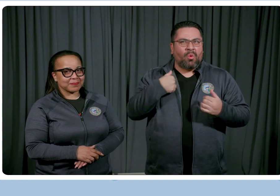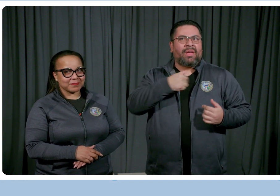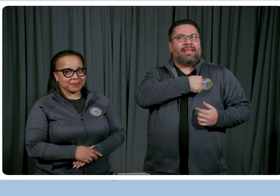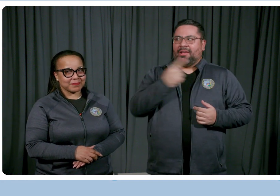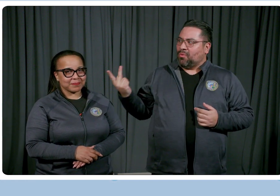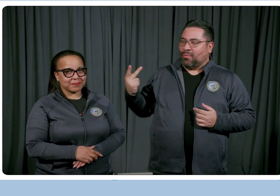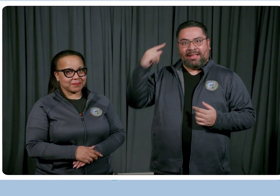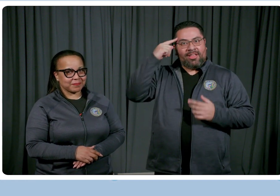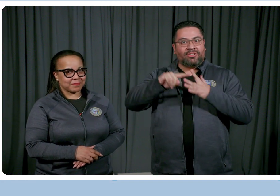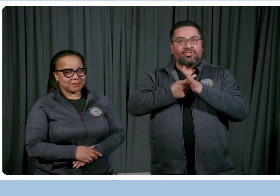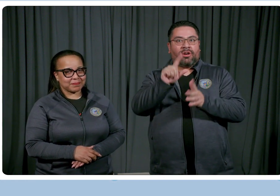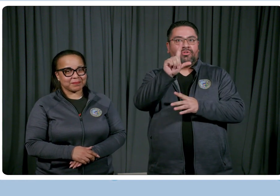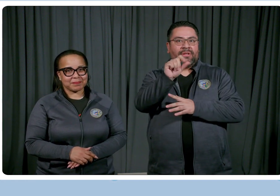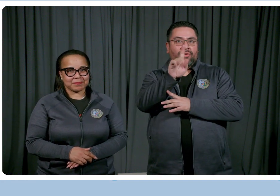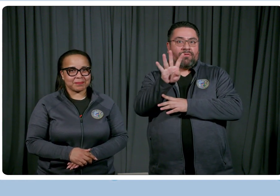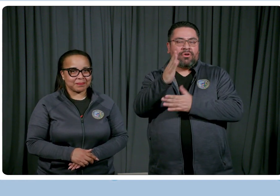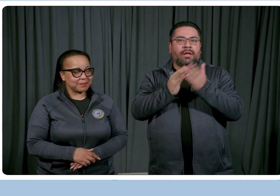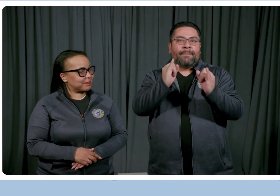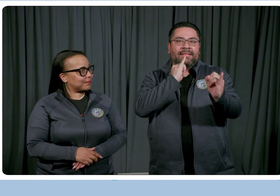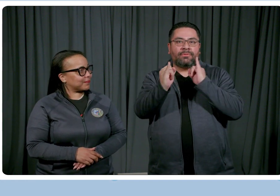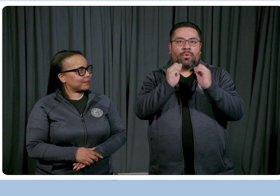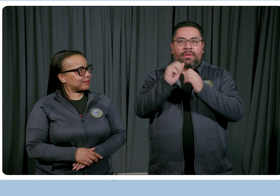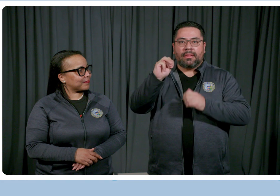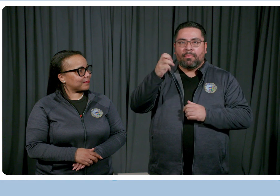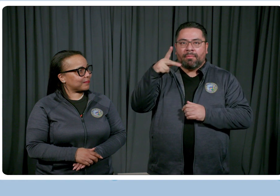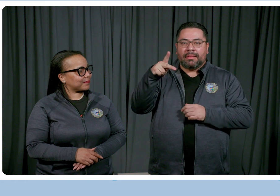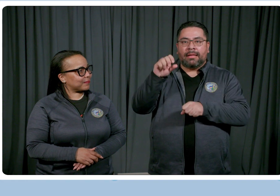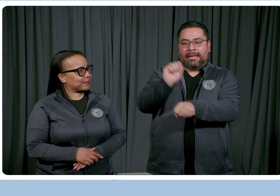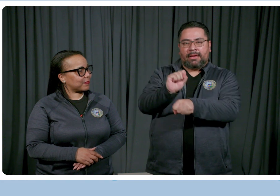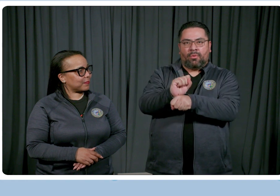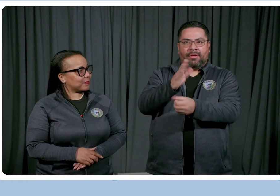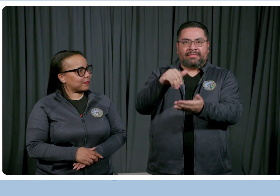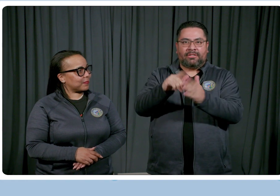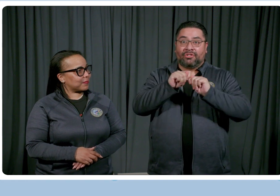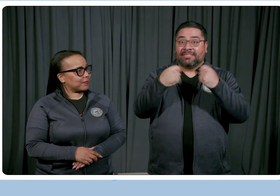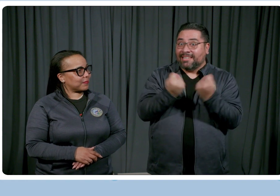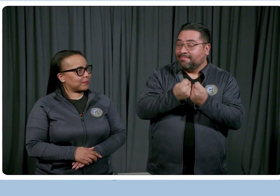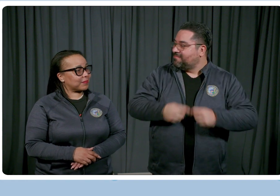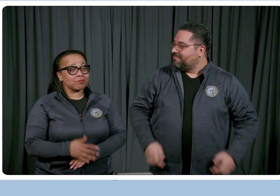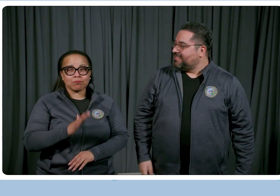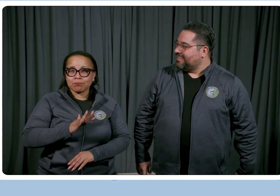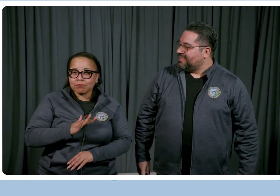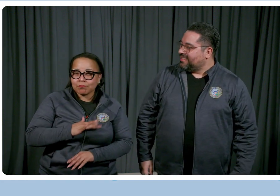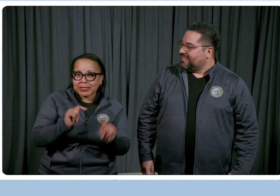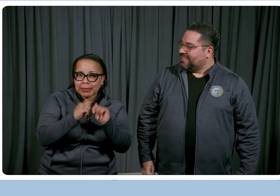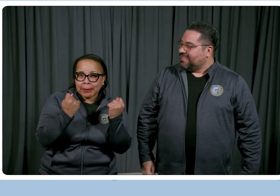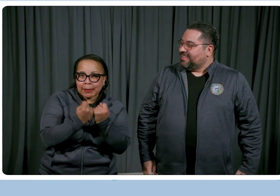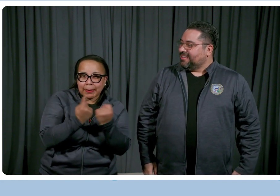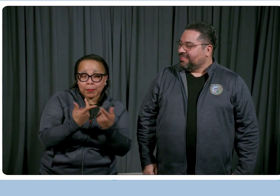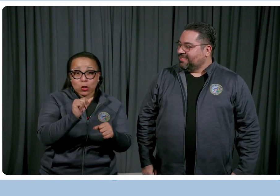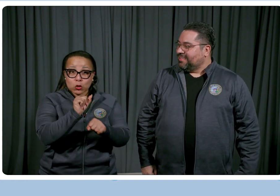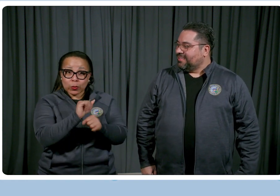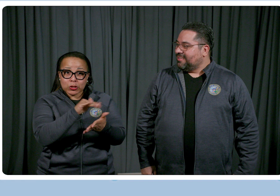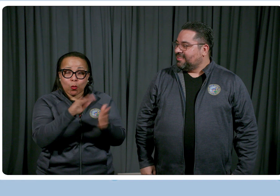start 2024 off with some interviews with our MOPD Career Center team. We have a really good Career Center team,